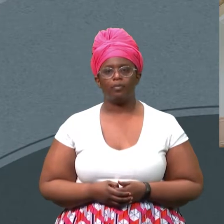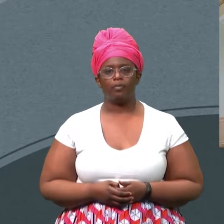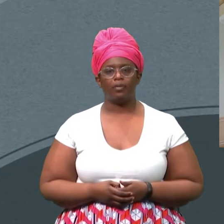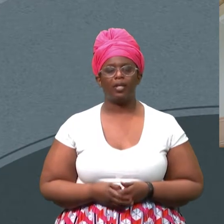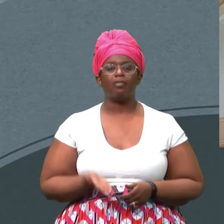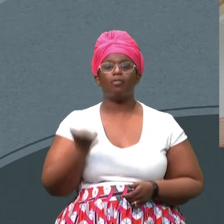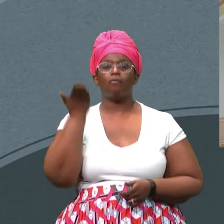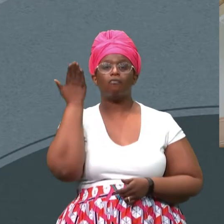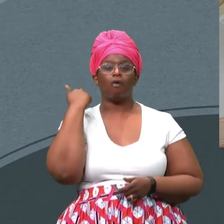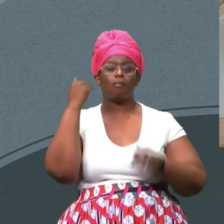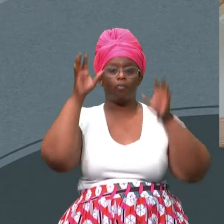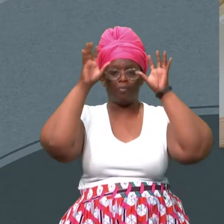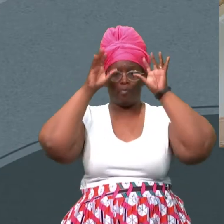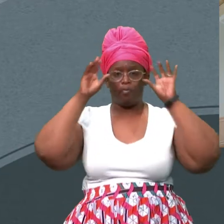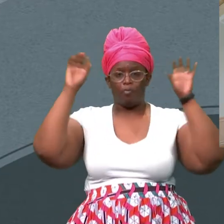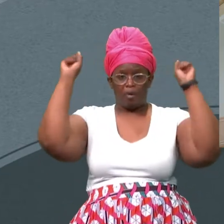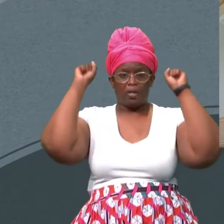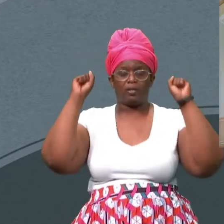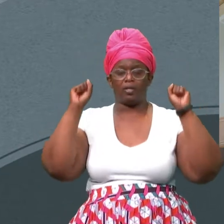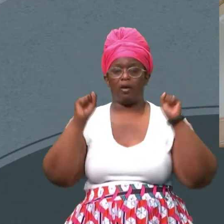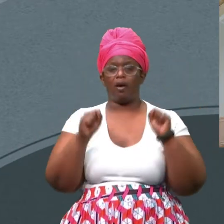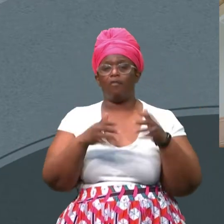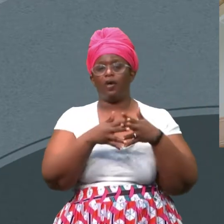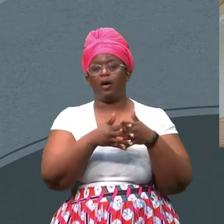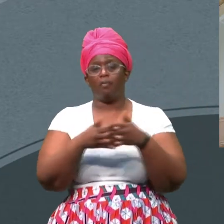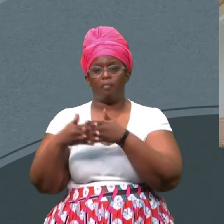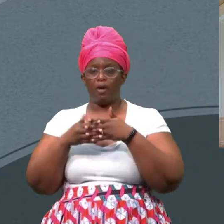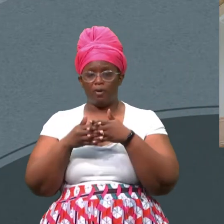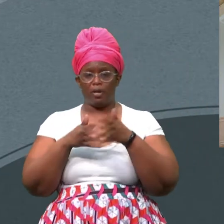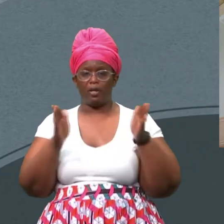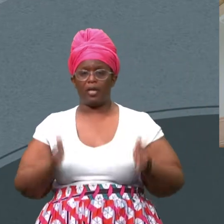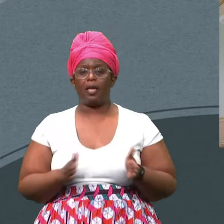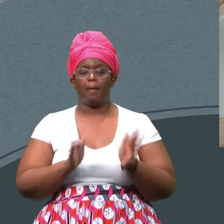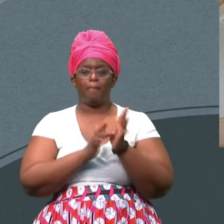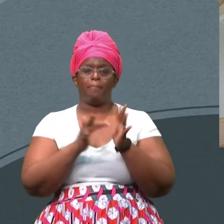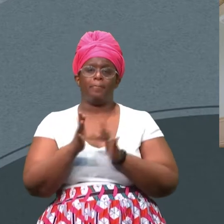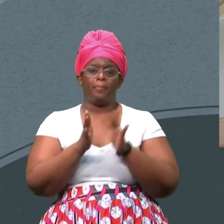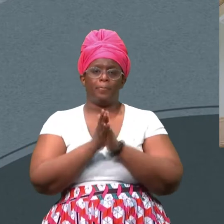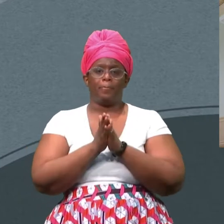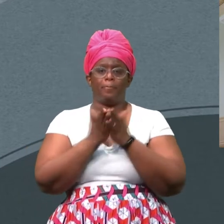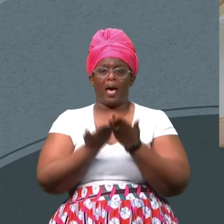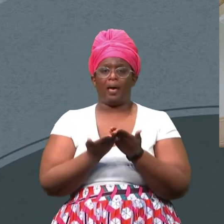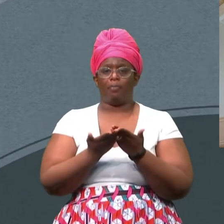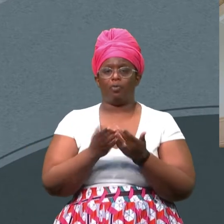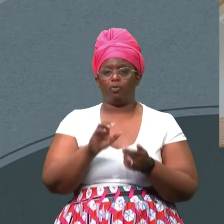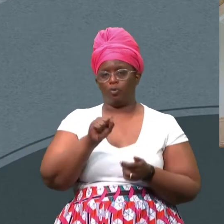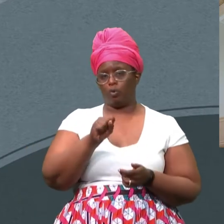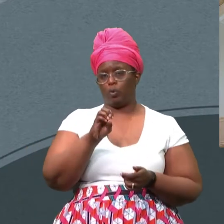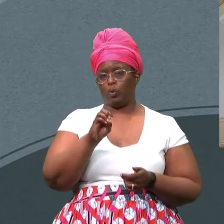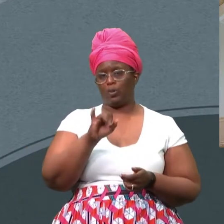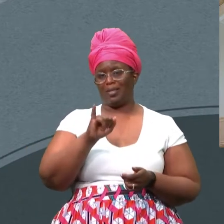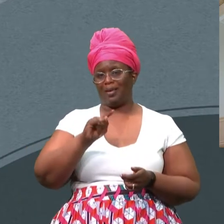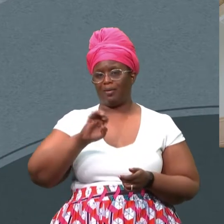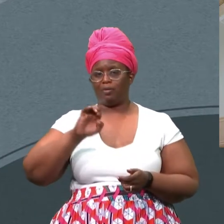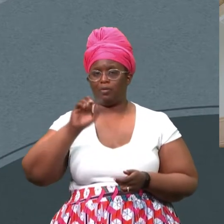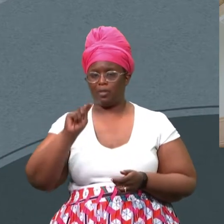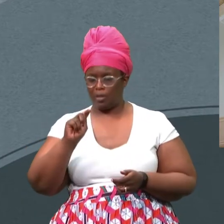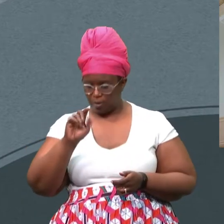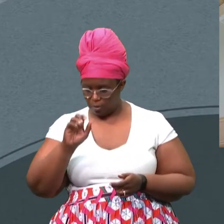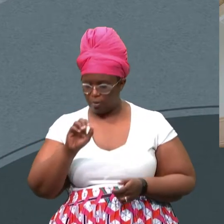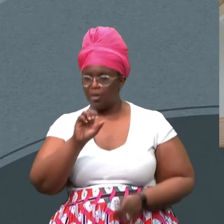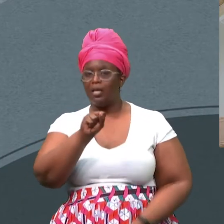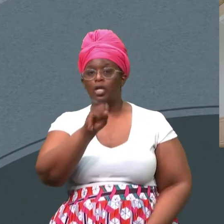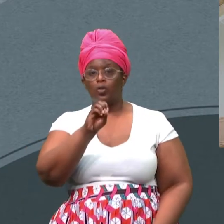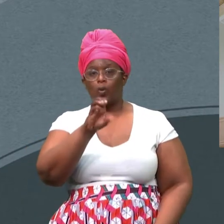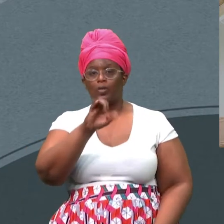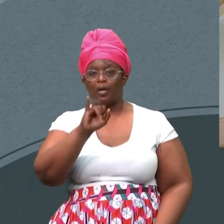former president of the American Bible Society received an email. The